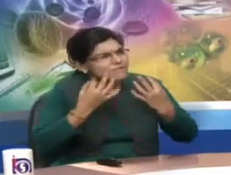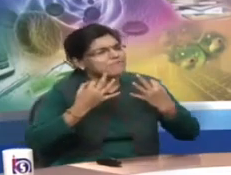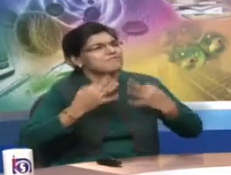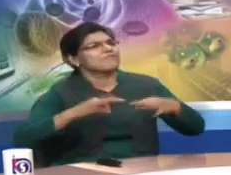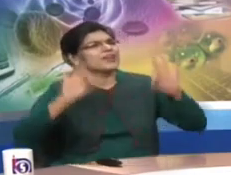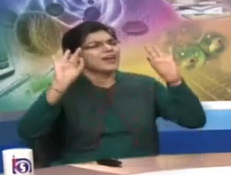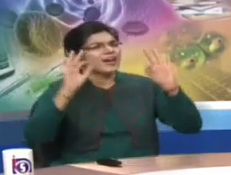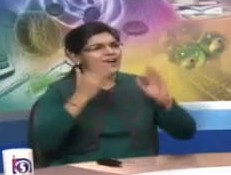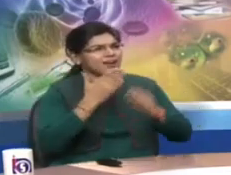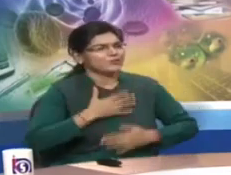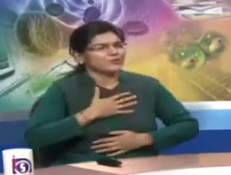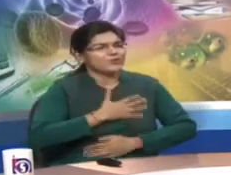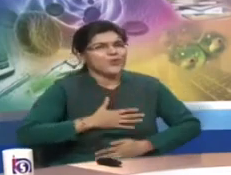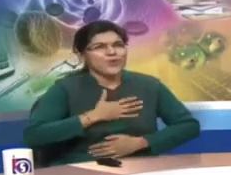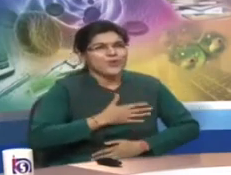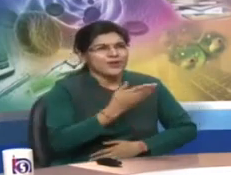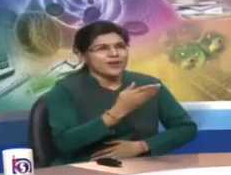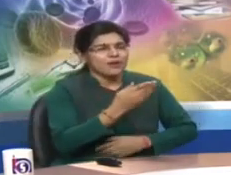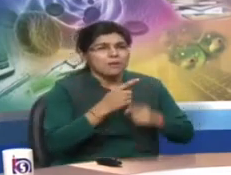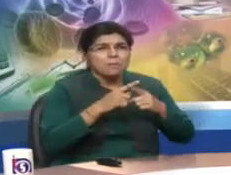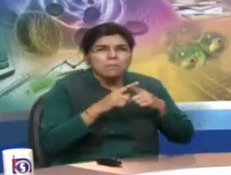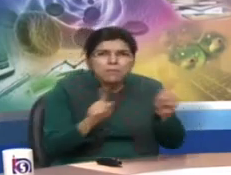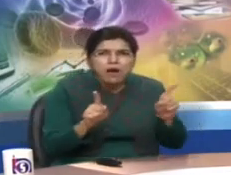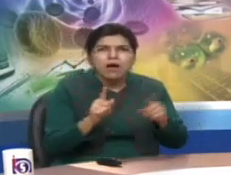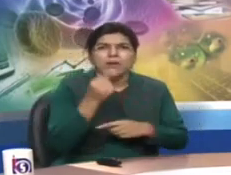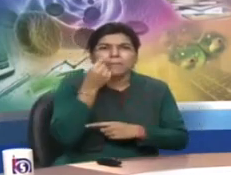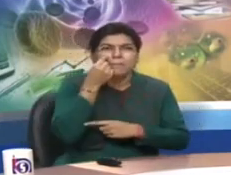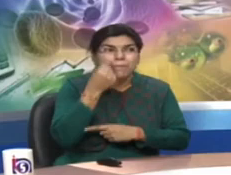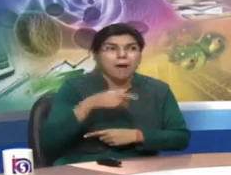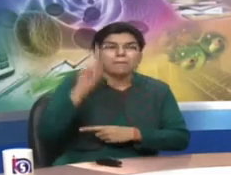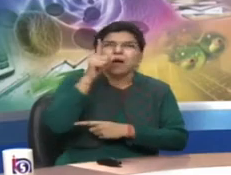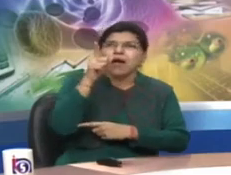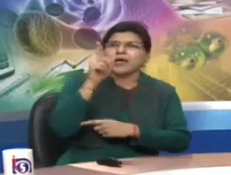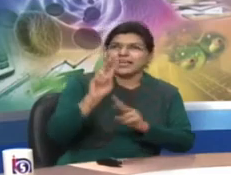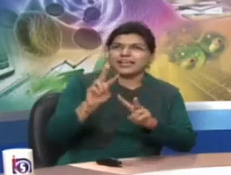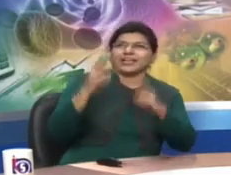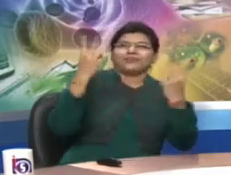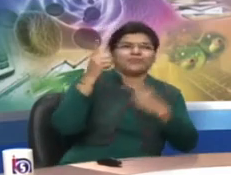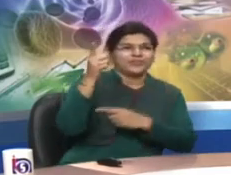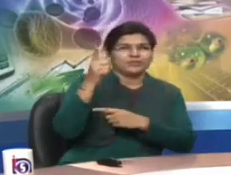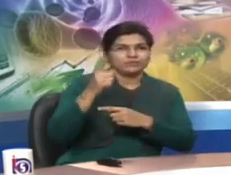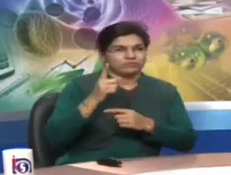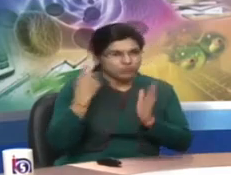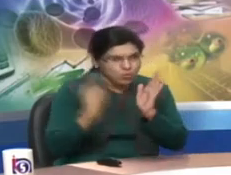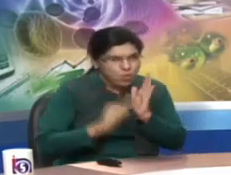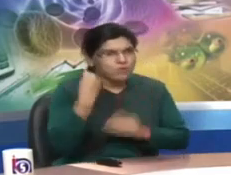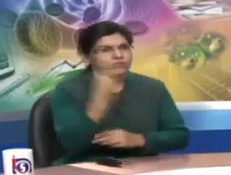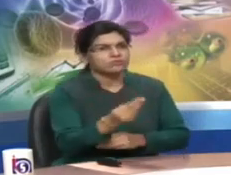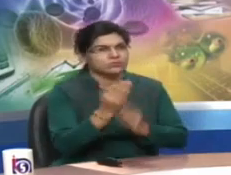danda. So you see that the son sees his grandfather doing all this,